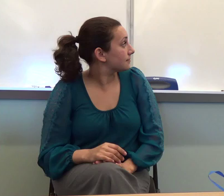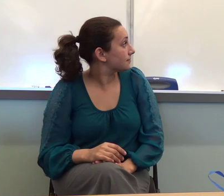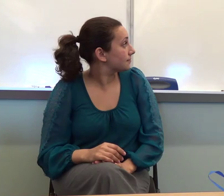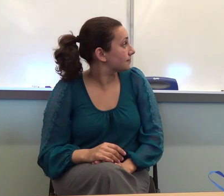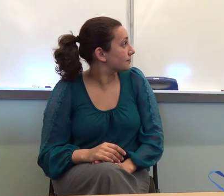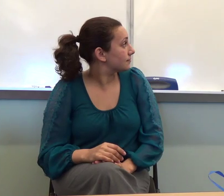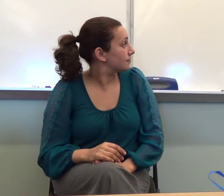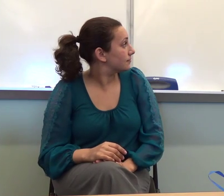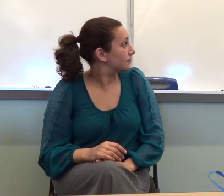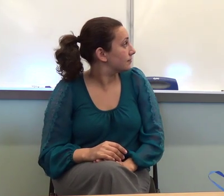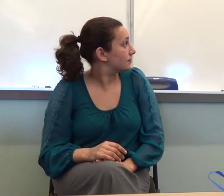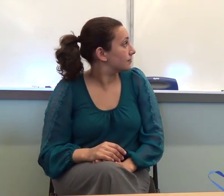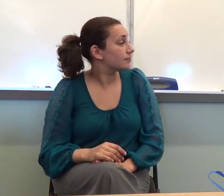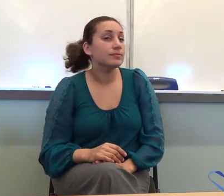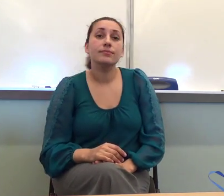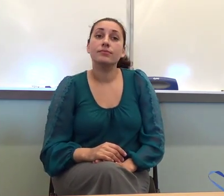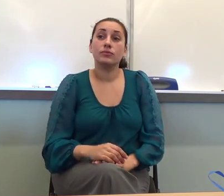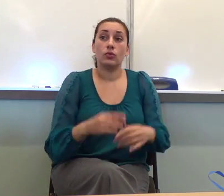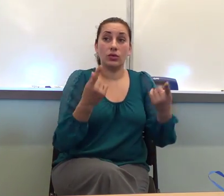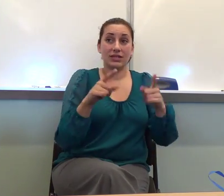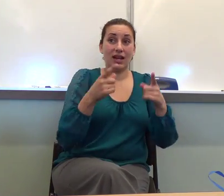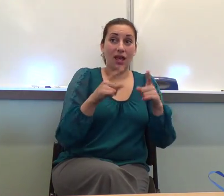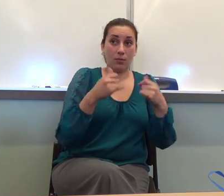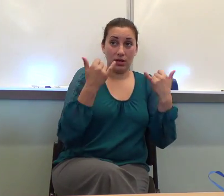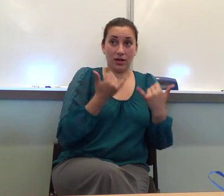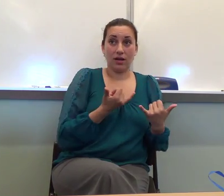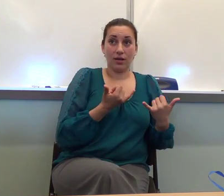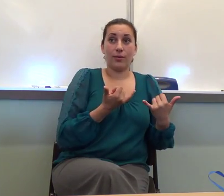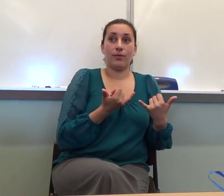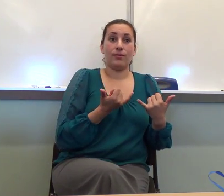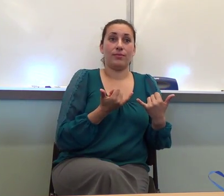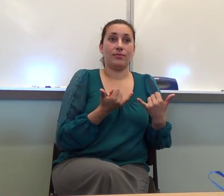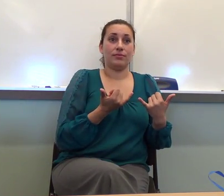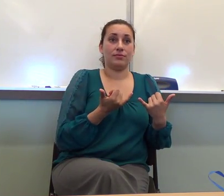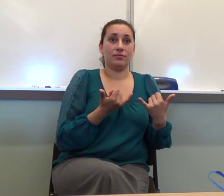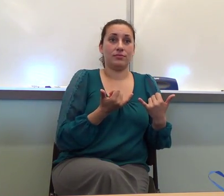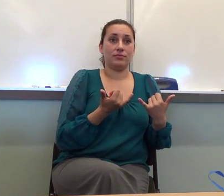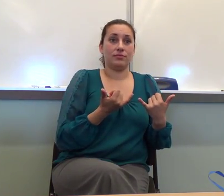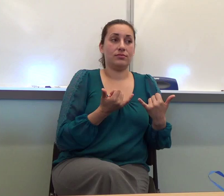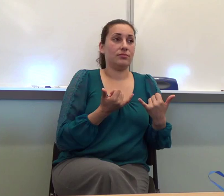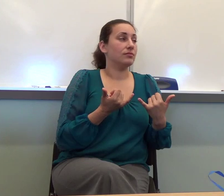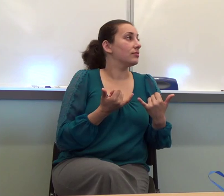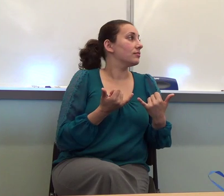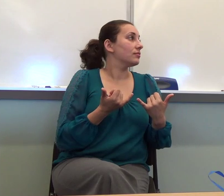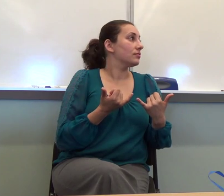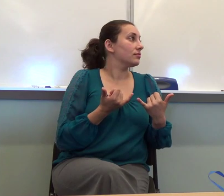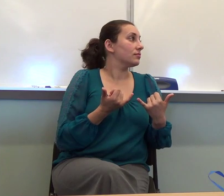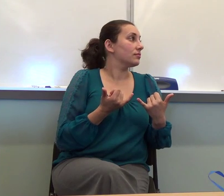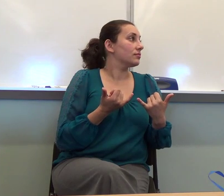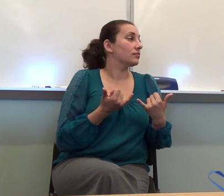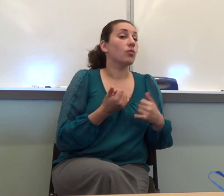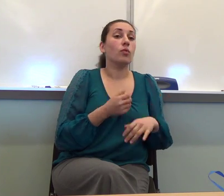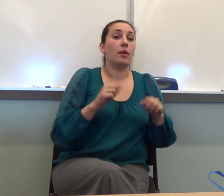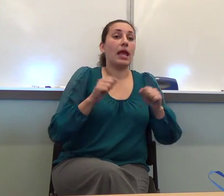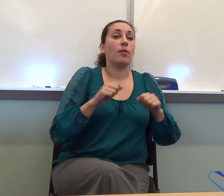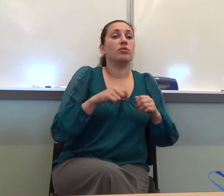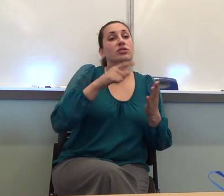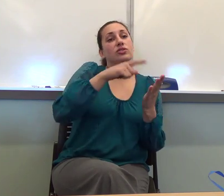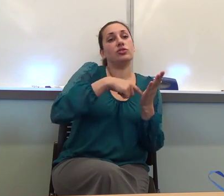Okay, well what's going to happen now is we're going to develop the ability to check proportions